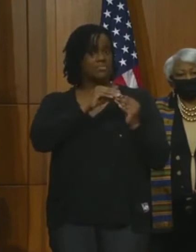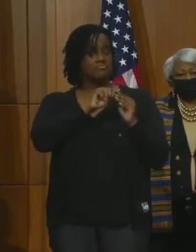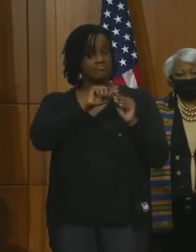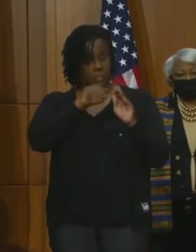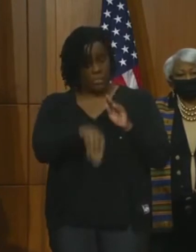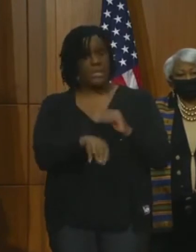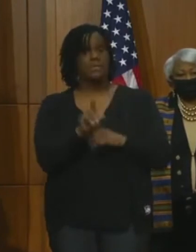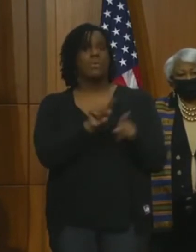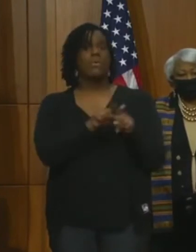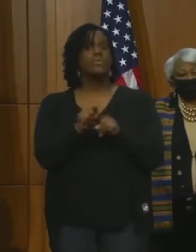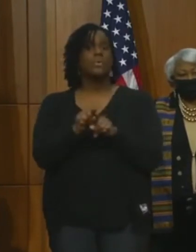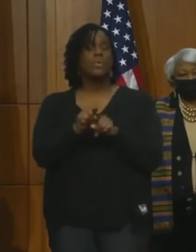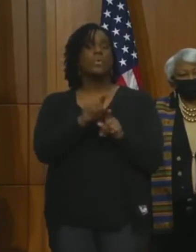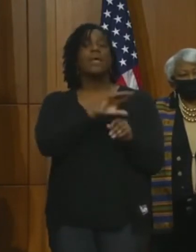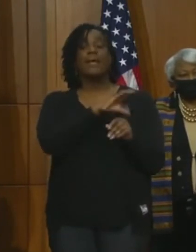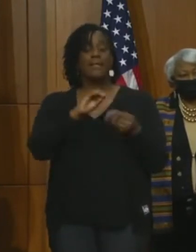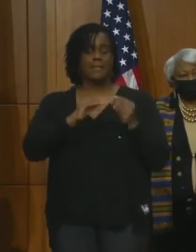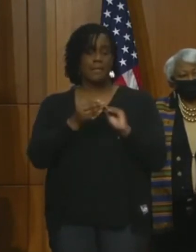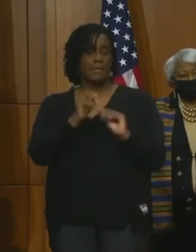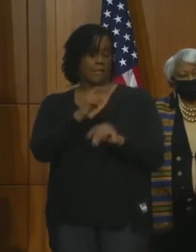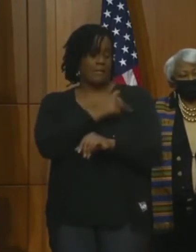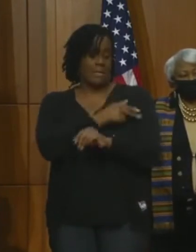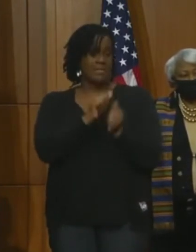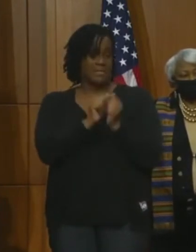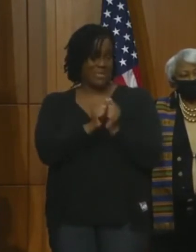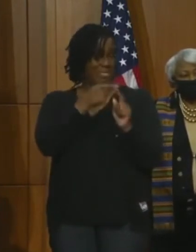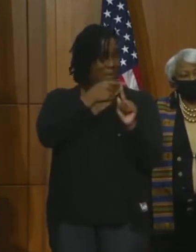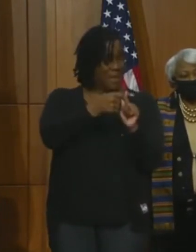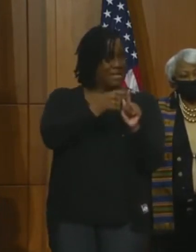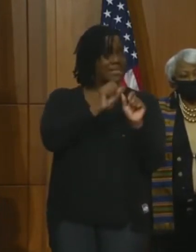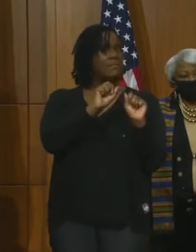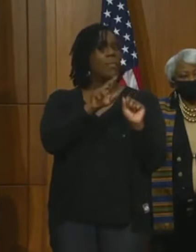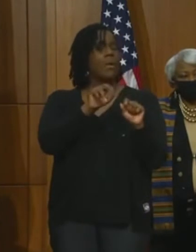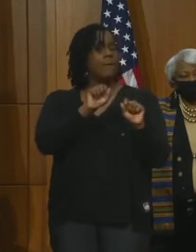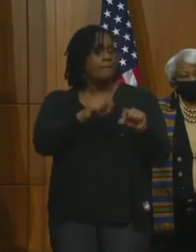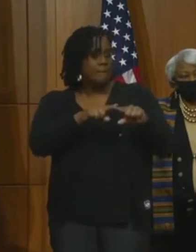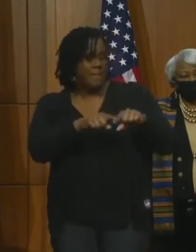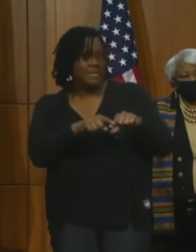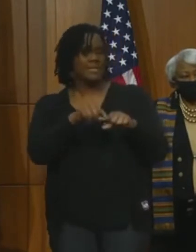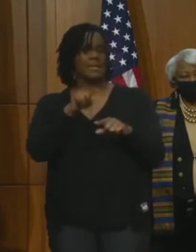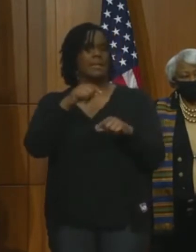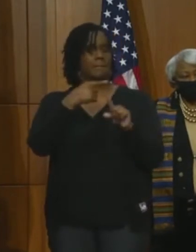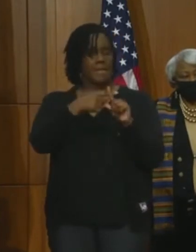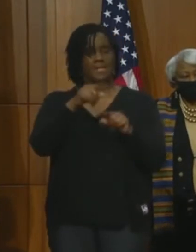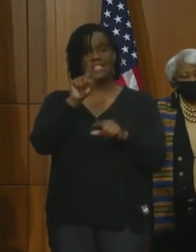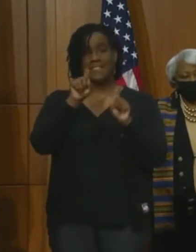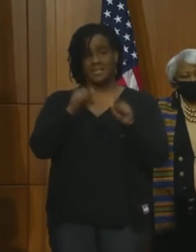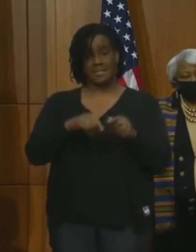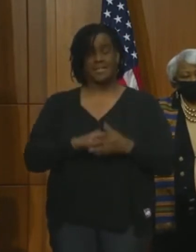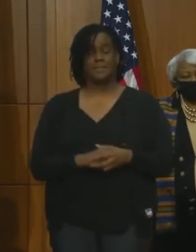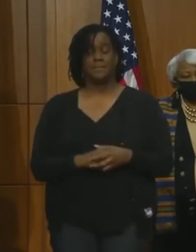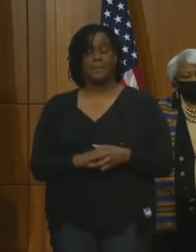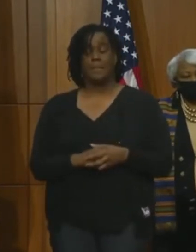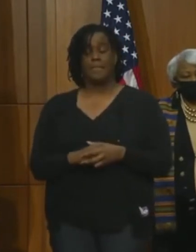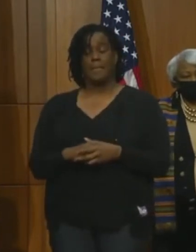as is the number of patients hospitalized with a positive or pending COVID test. The percent of tests that are